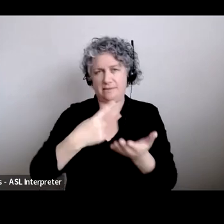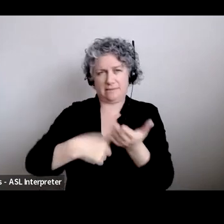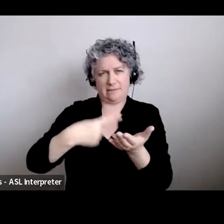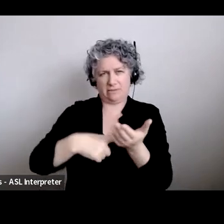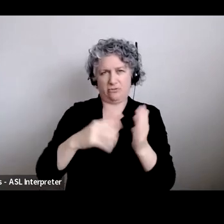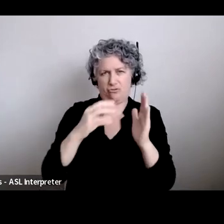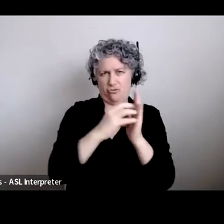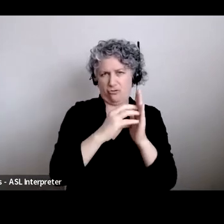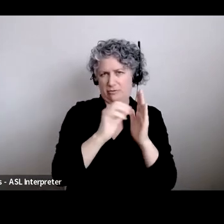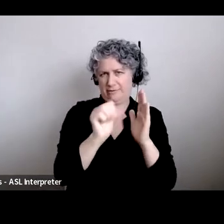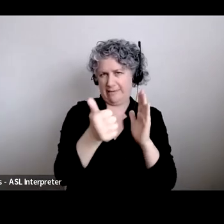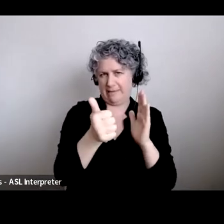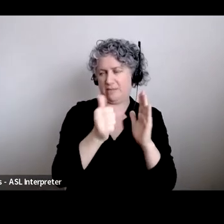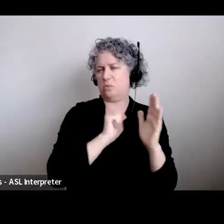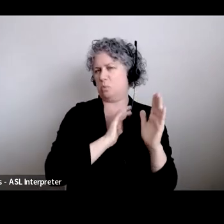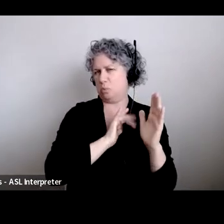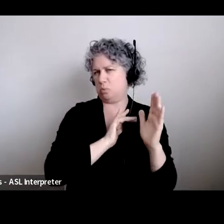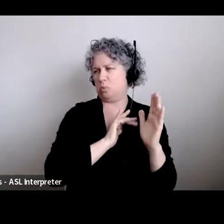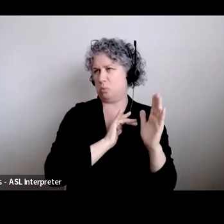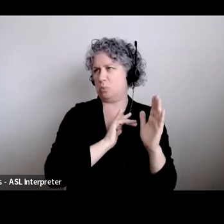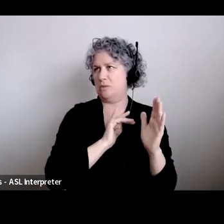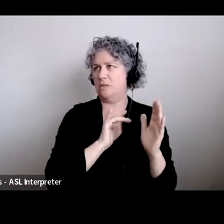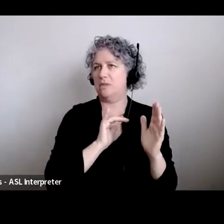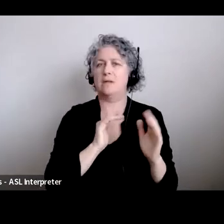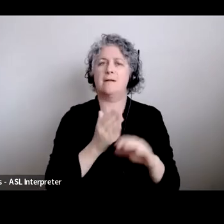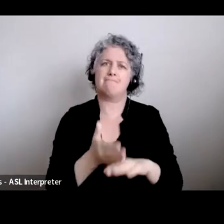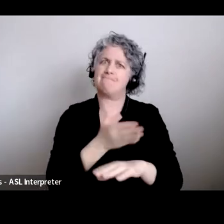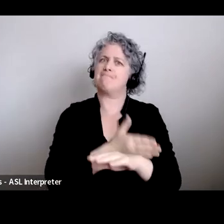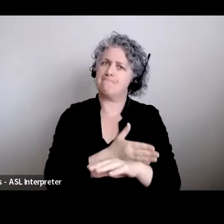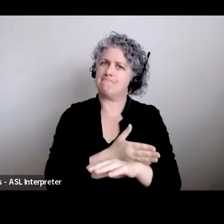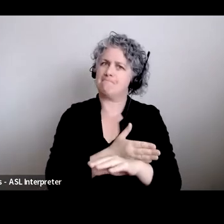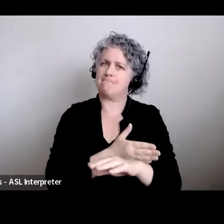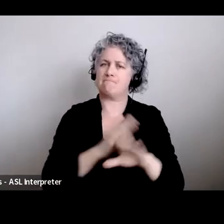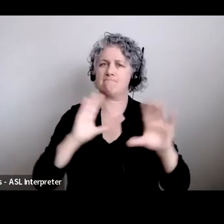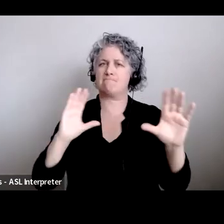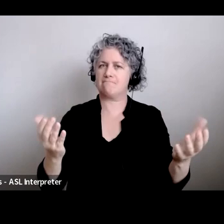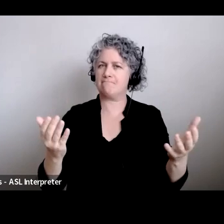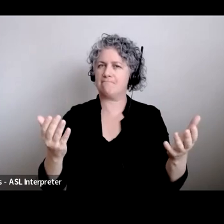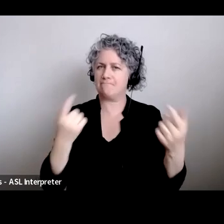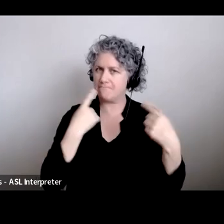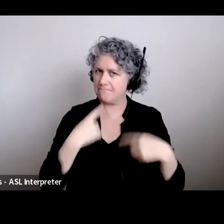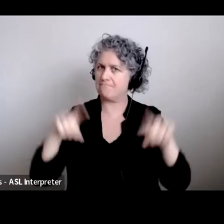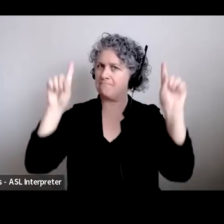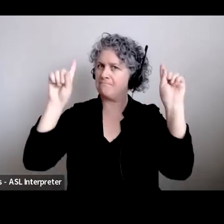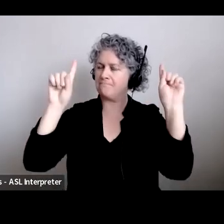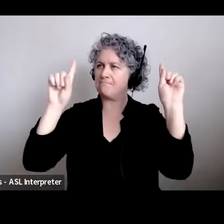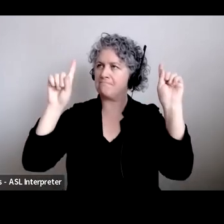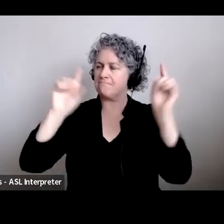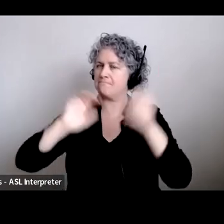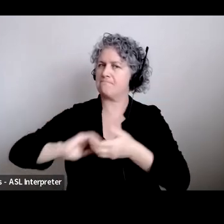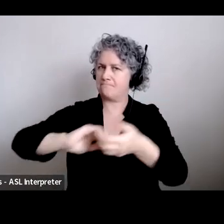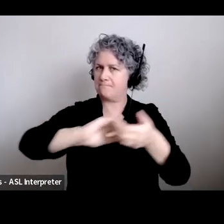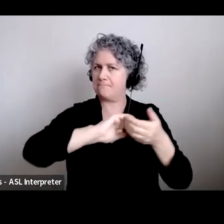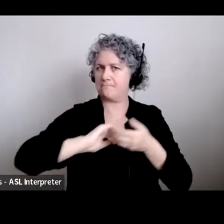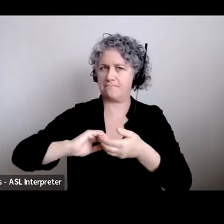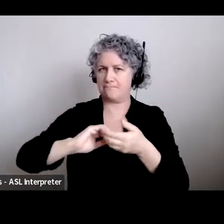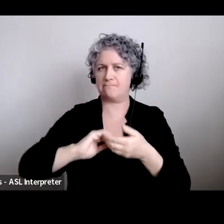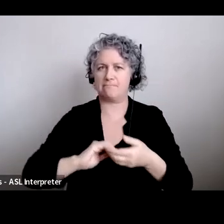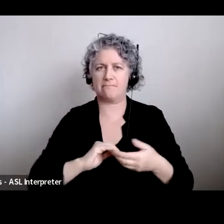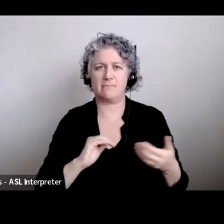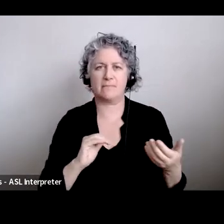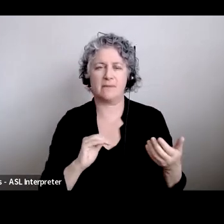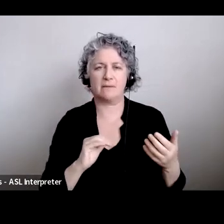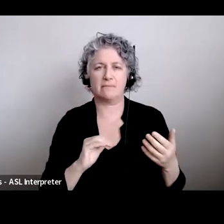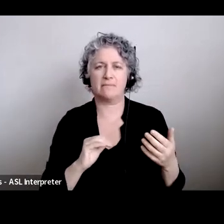discussion went, and the forward movement we were collectively able to achieve in that Article